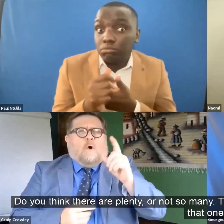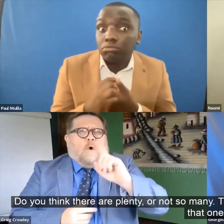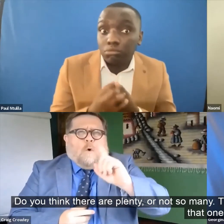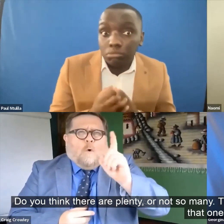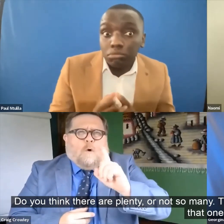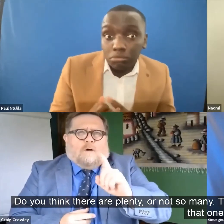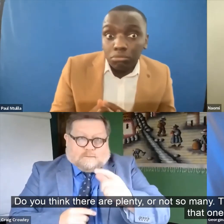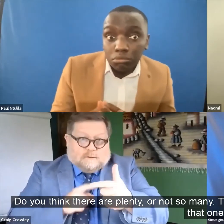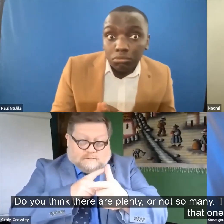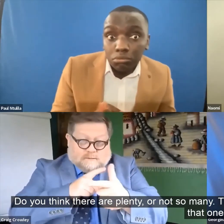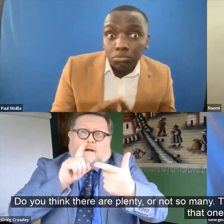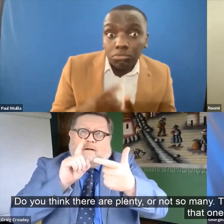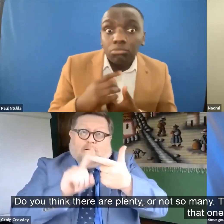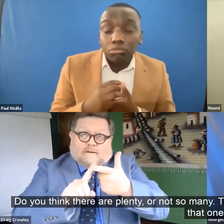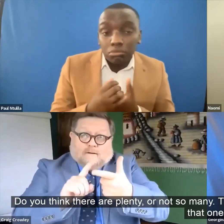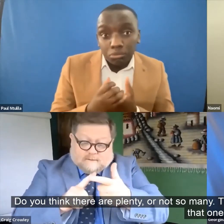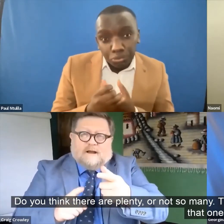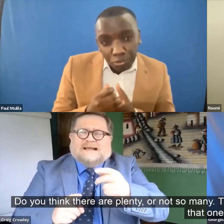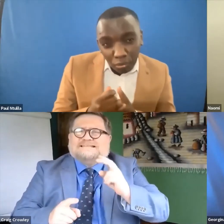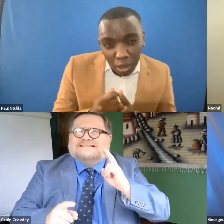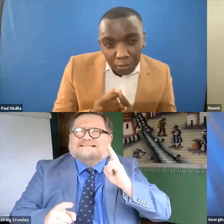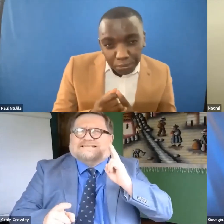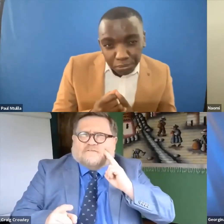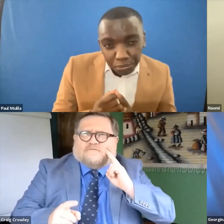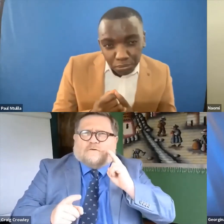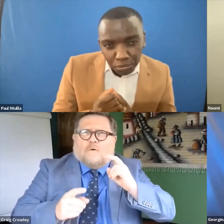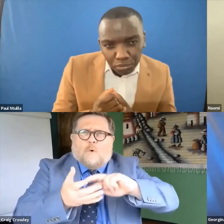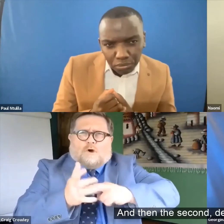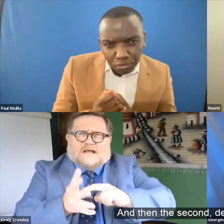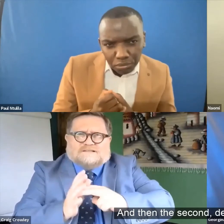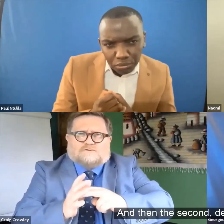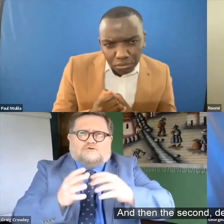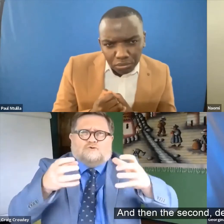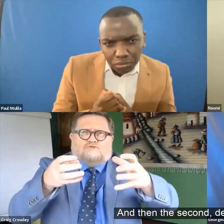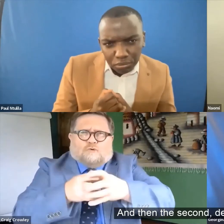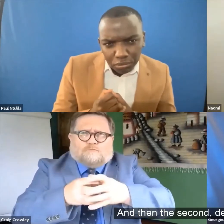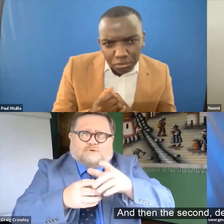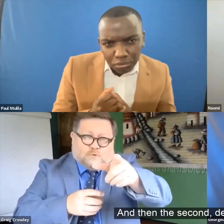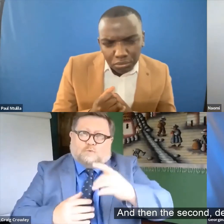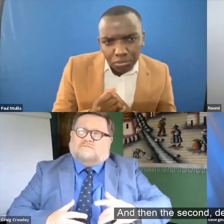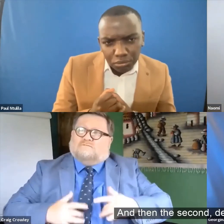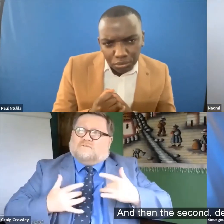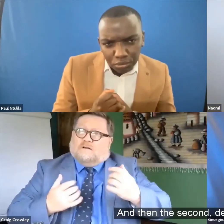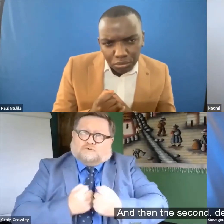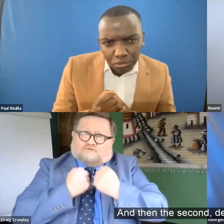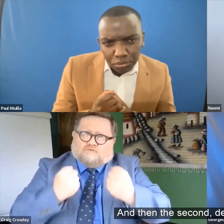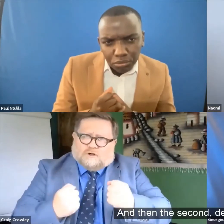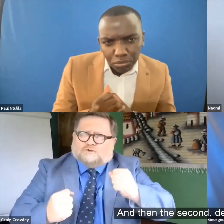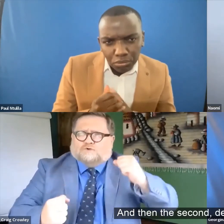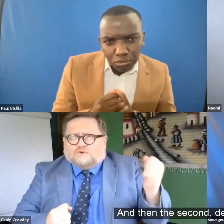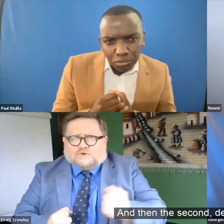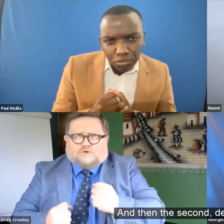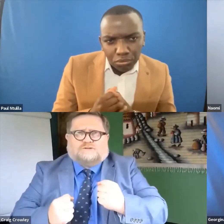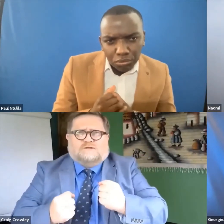first one. Okay, if I respond to that one. And then the second, deaf